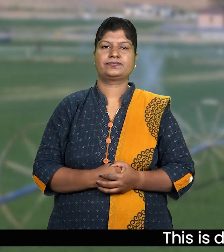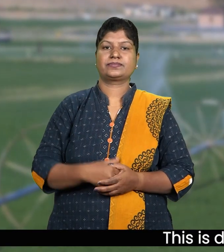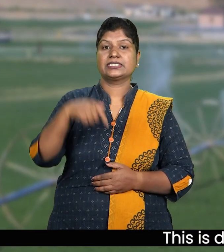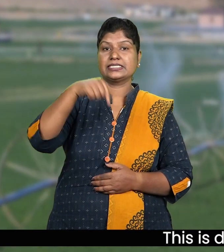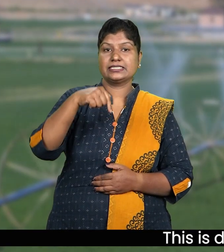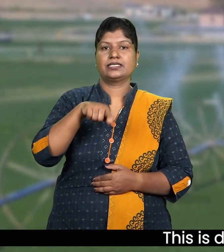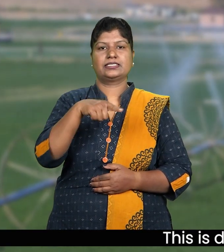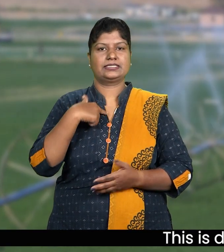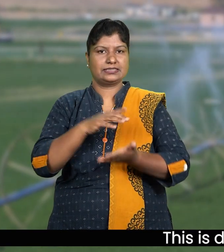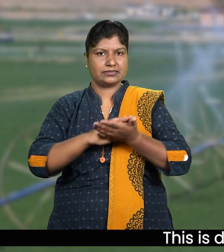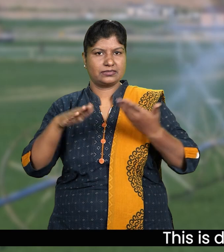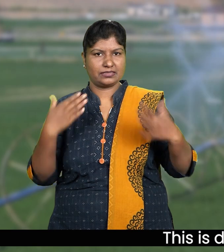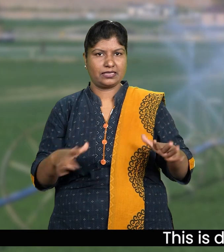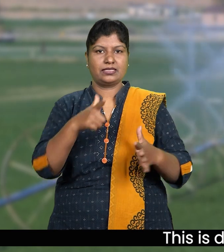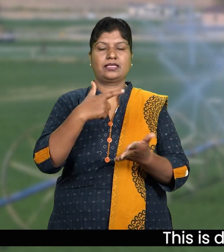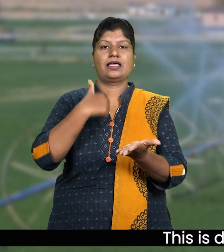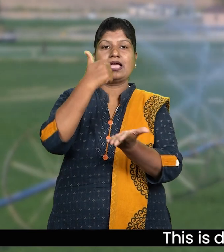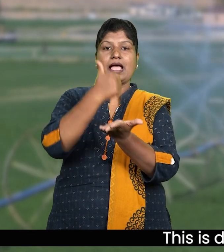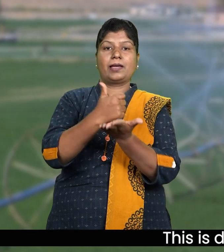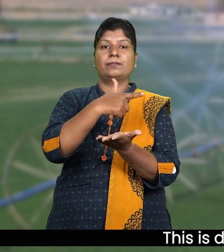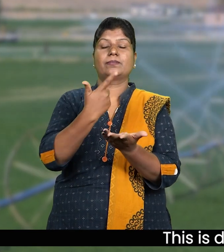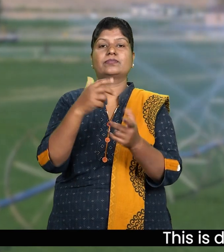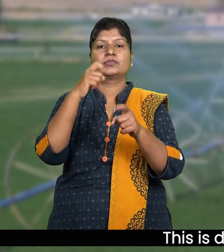This is done with the help of a khurpi.